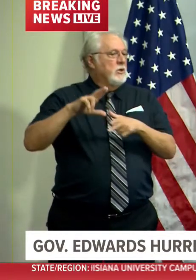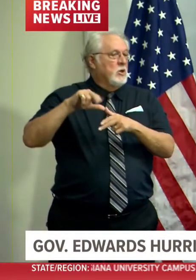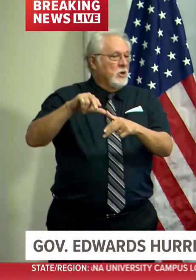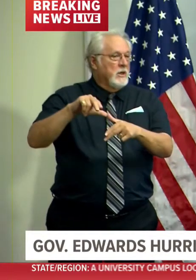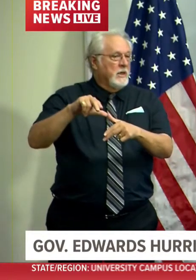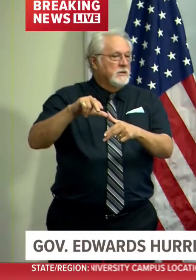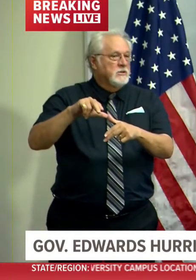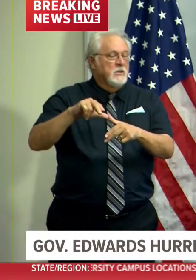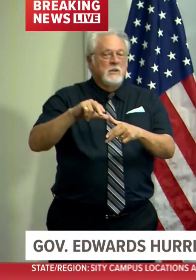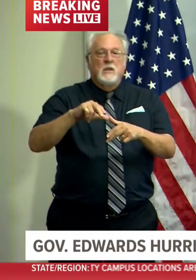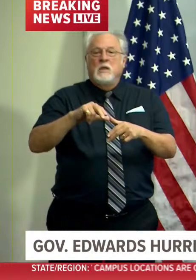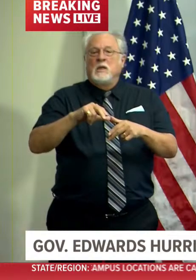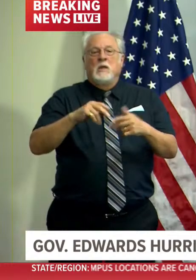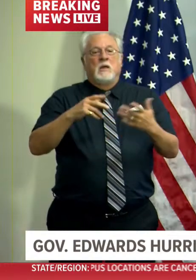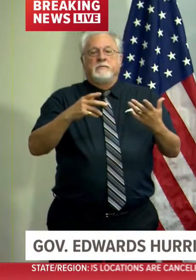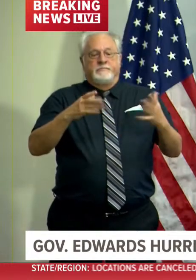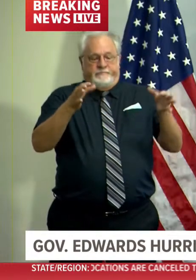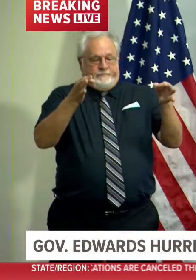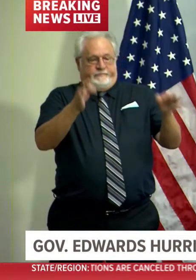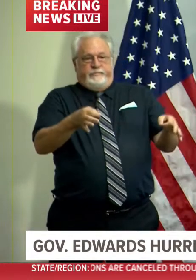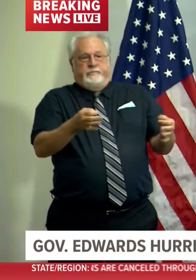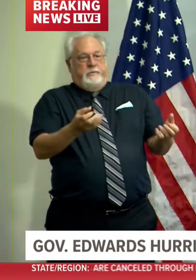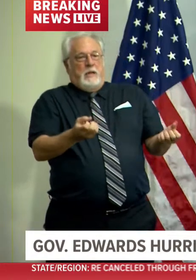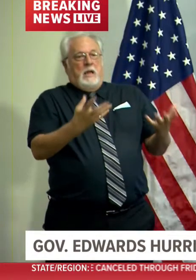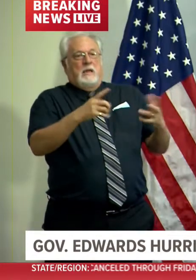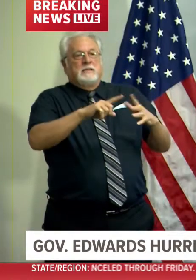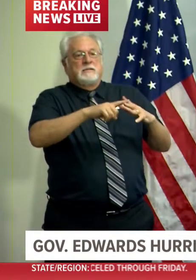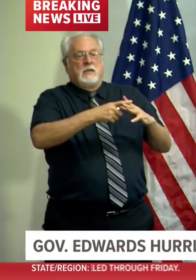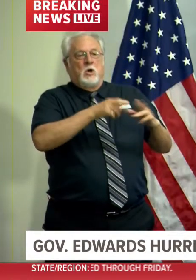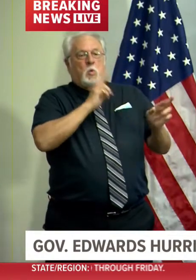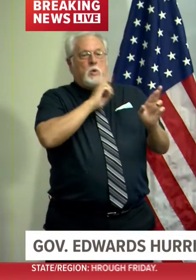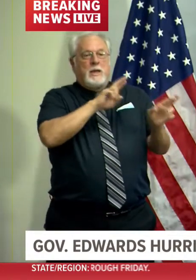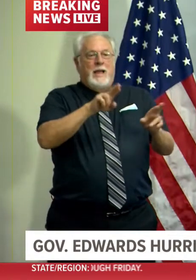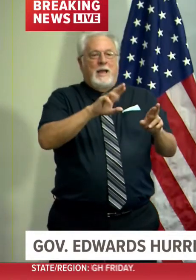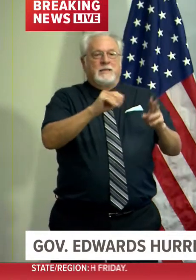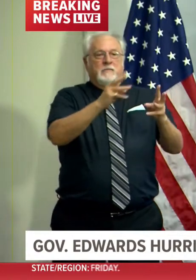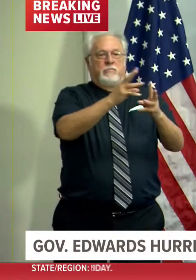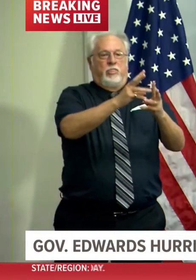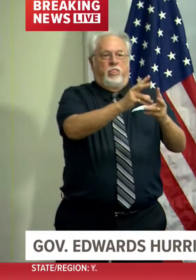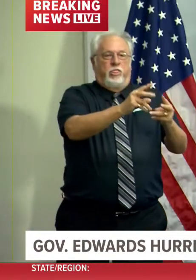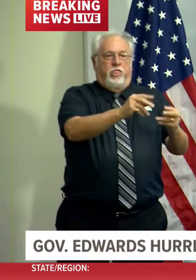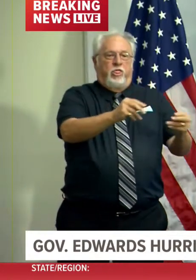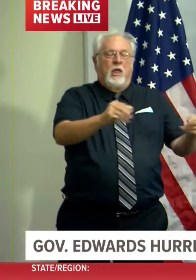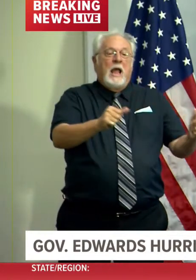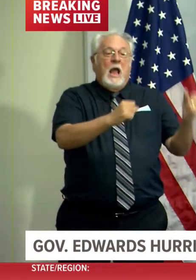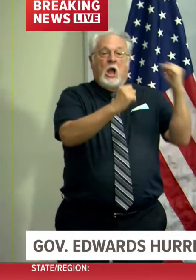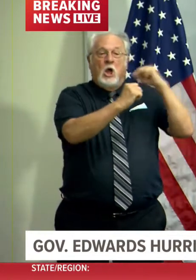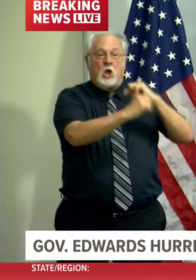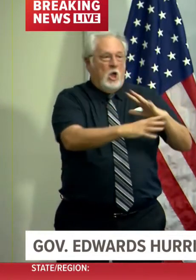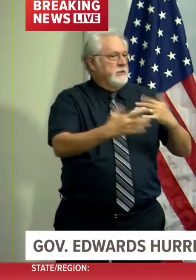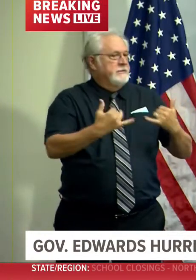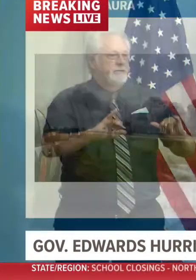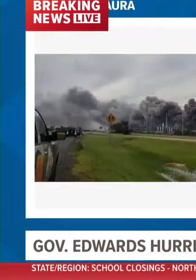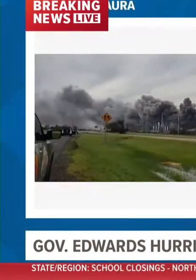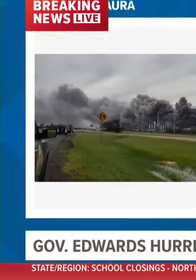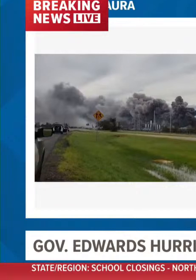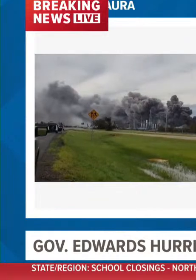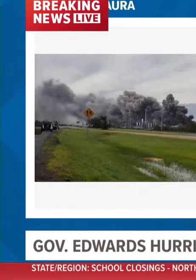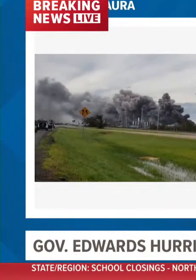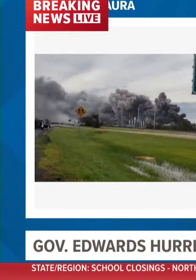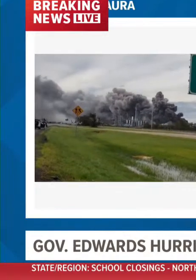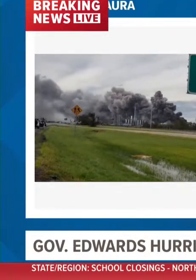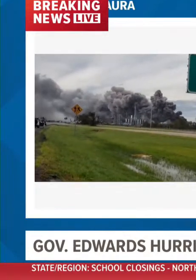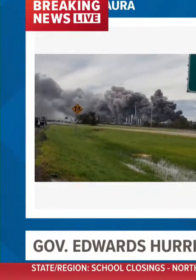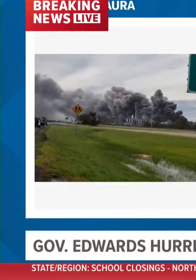night, an undetermined amount of the product began to react and decompose, and the cause of this is still under